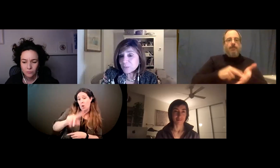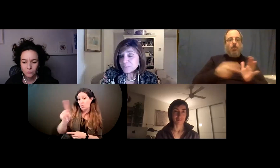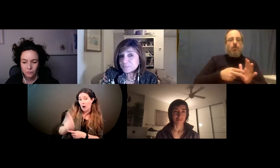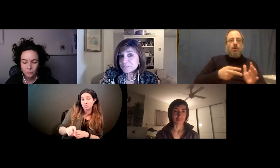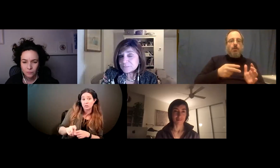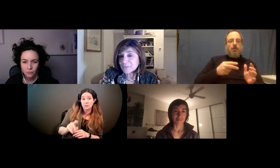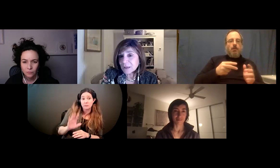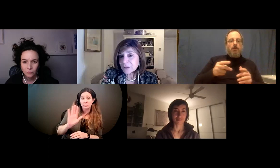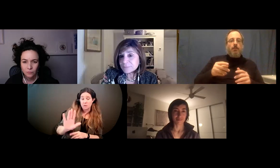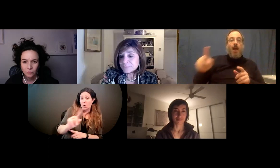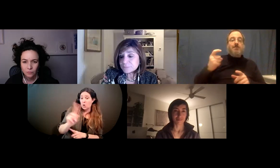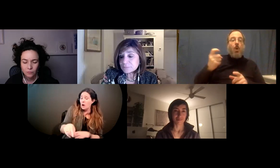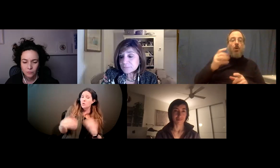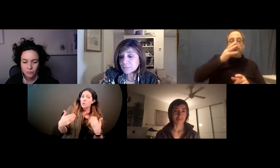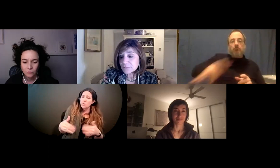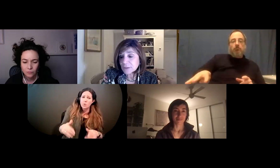but